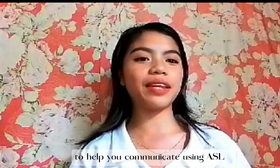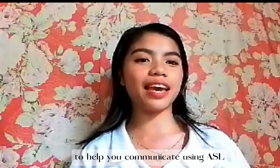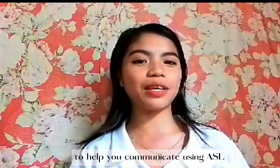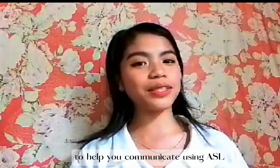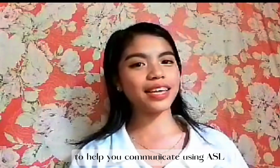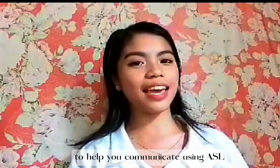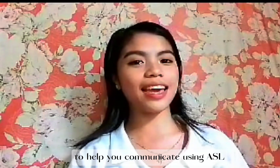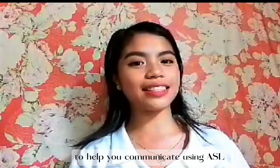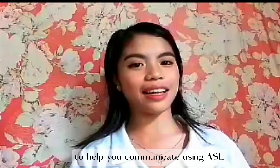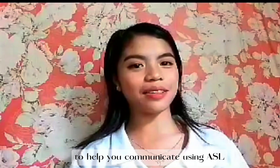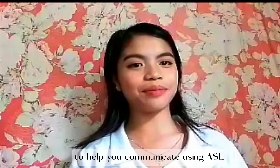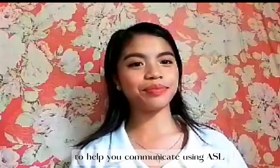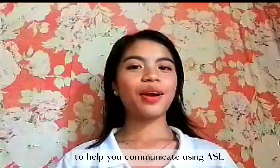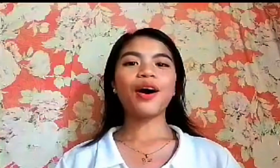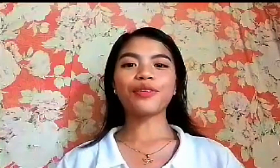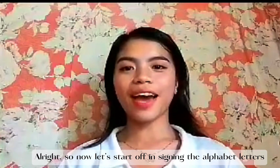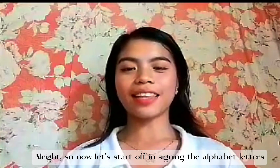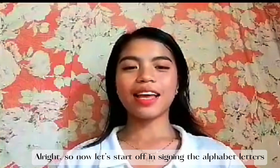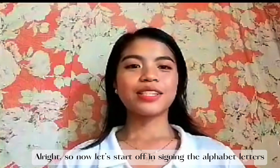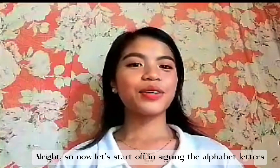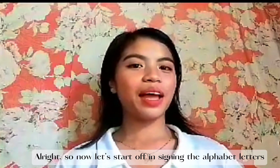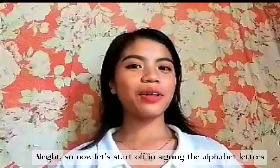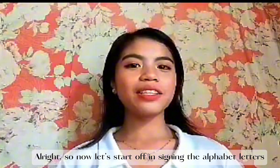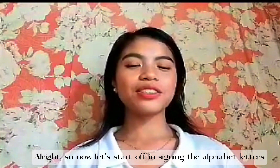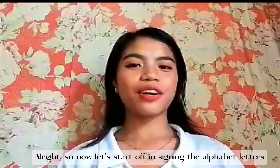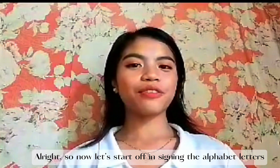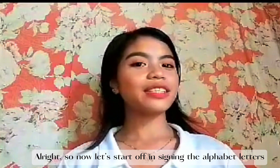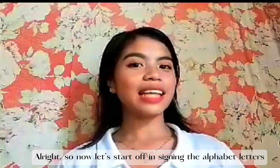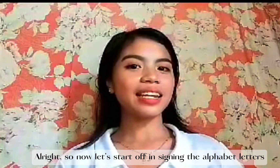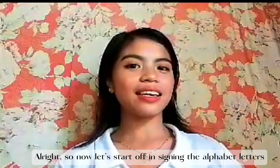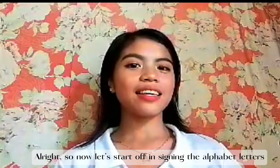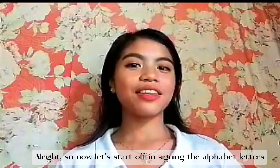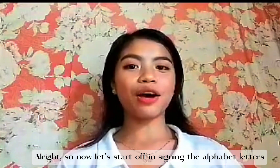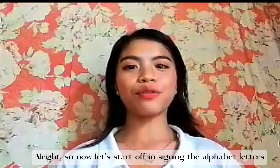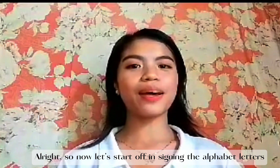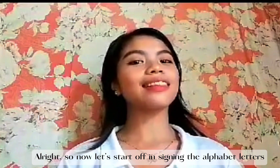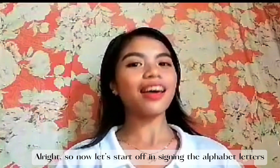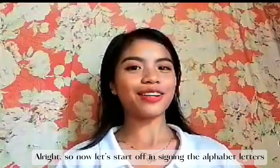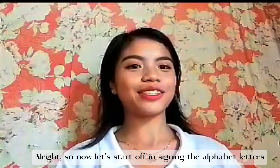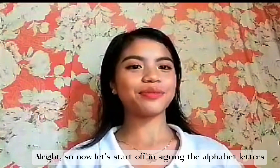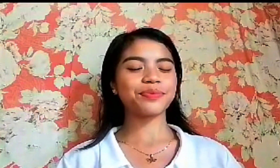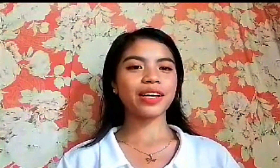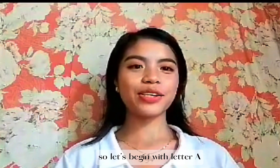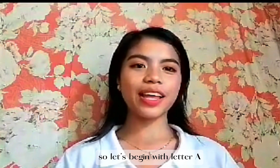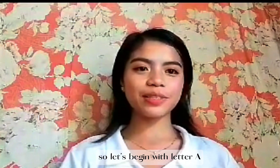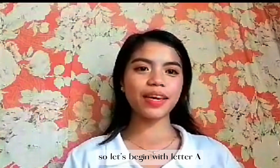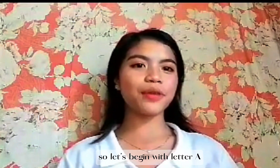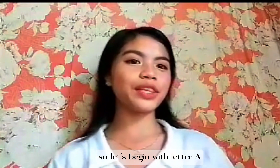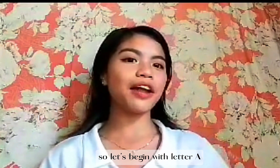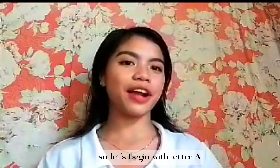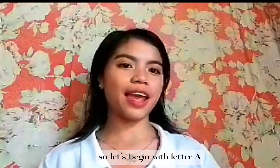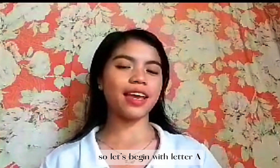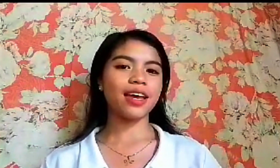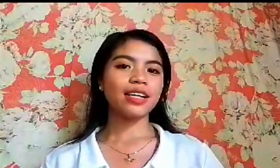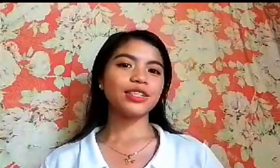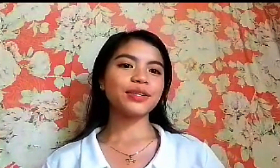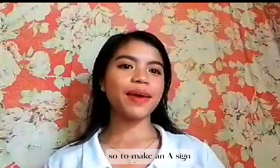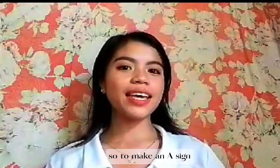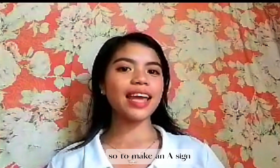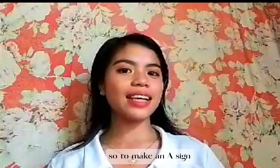communicate using ASL. Alright, so now let's start off with signing the alphabet letters. So let's begin with letter A. So to make an A